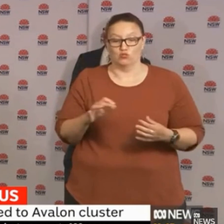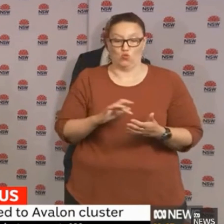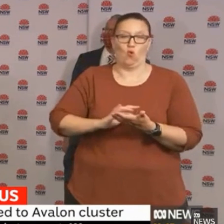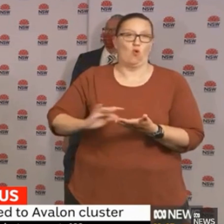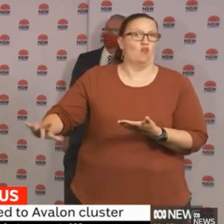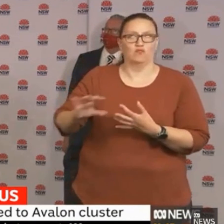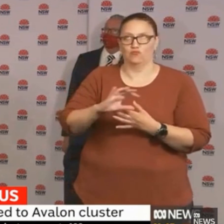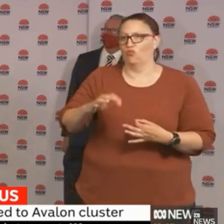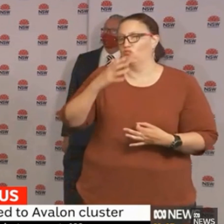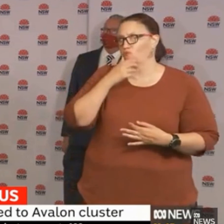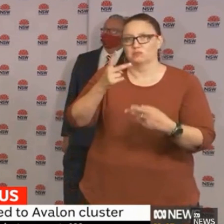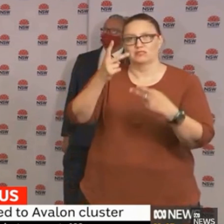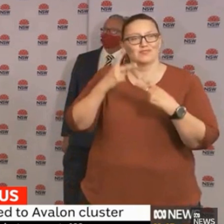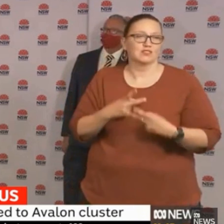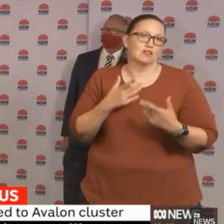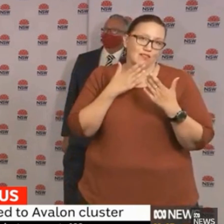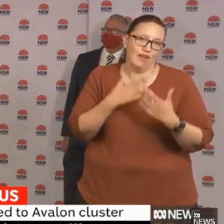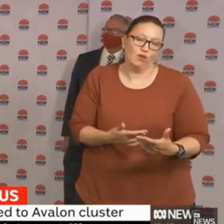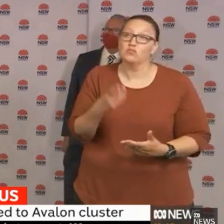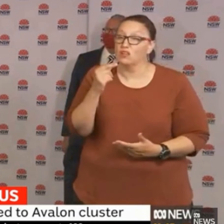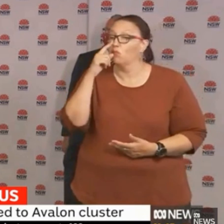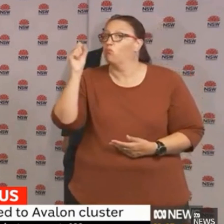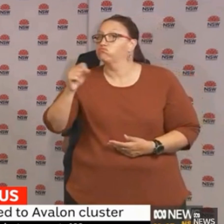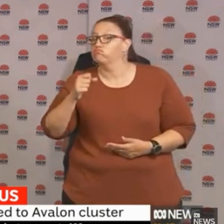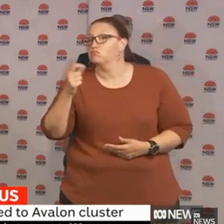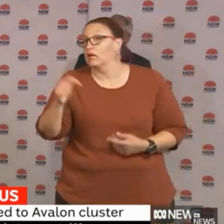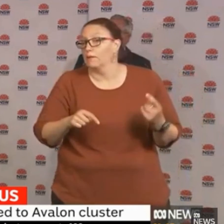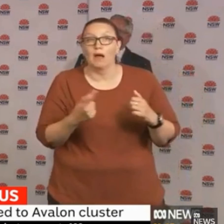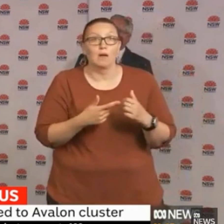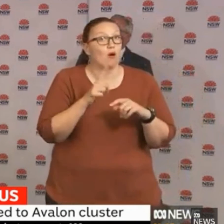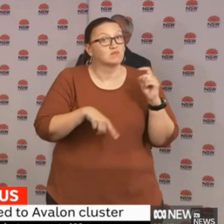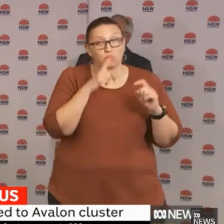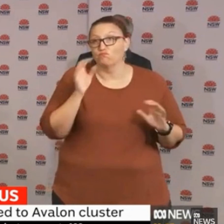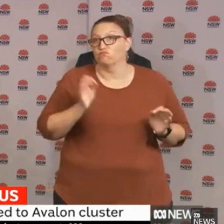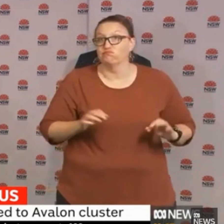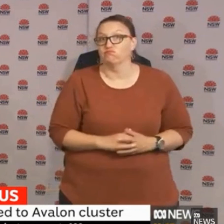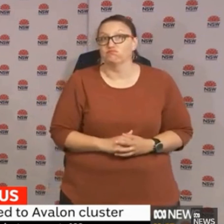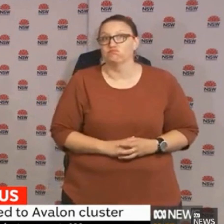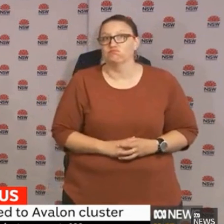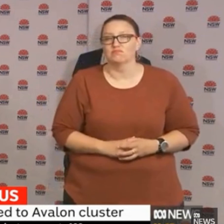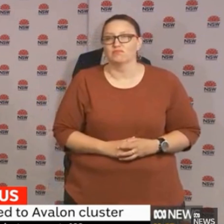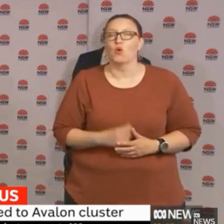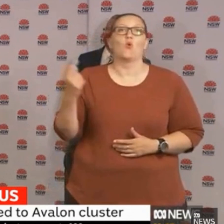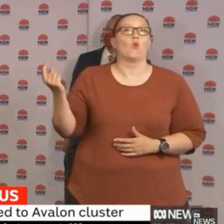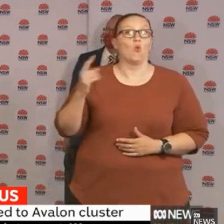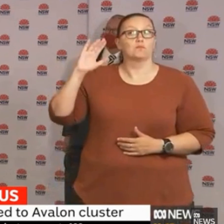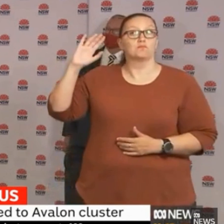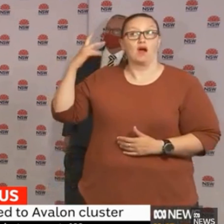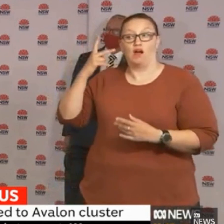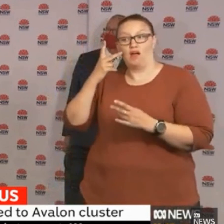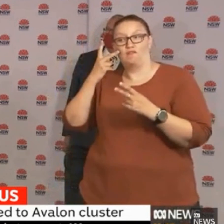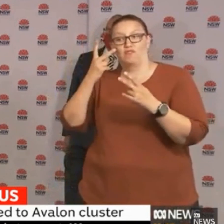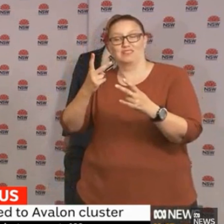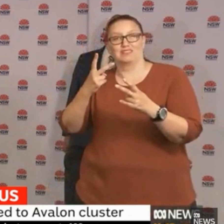or to not have people in from outside, even though they were permitted to do so. Everyone who has spent some time in